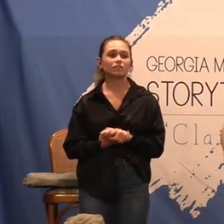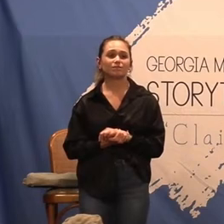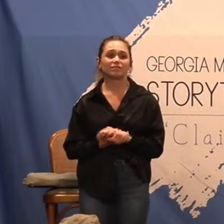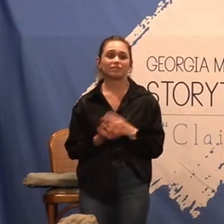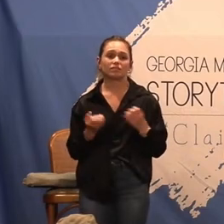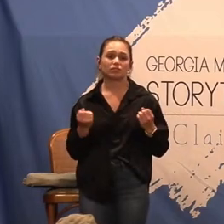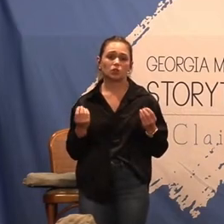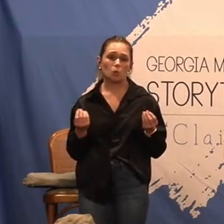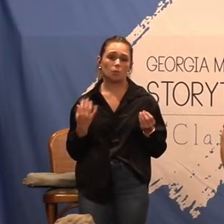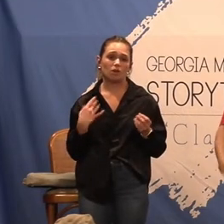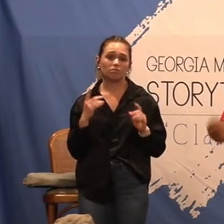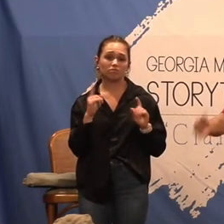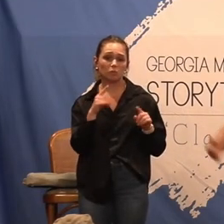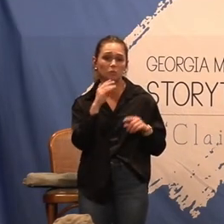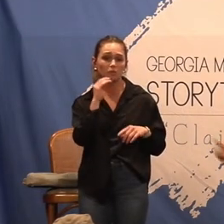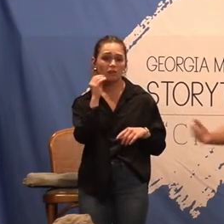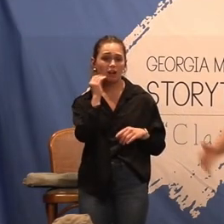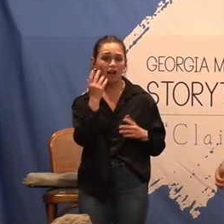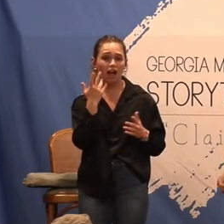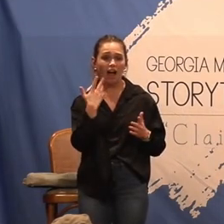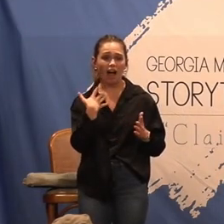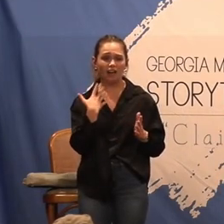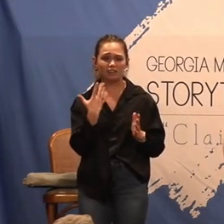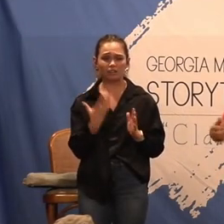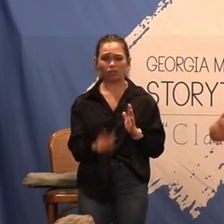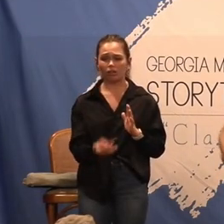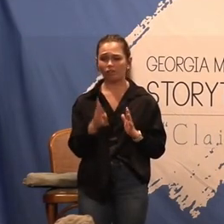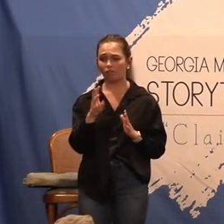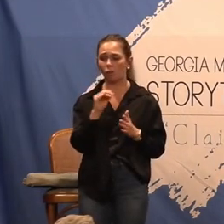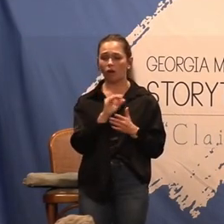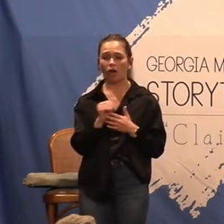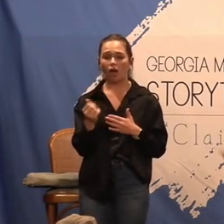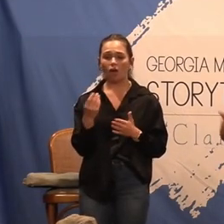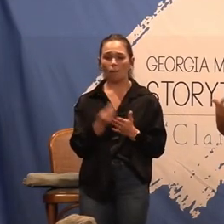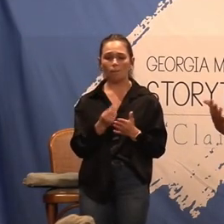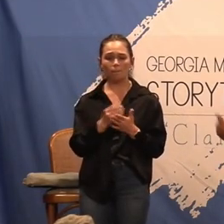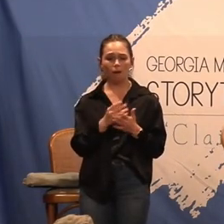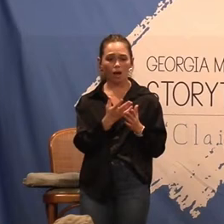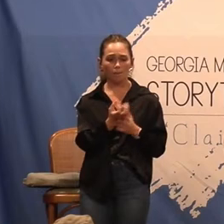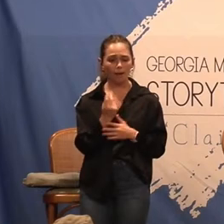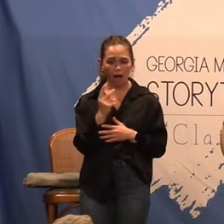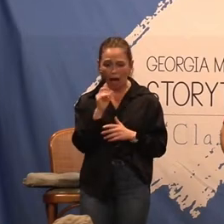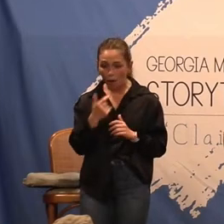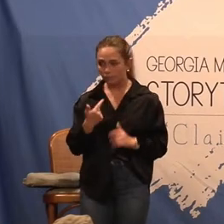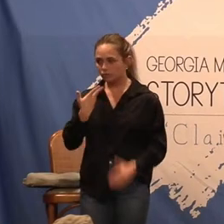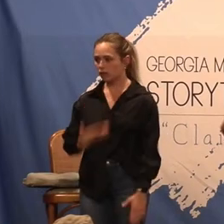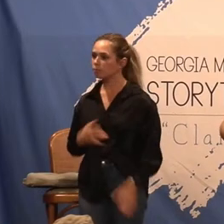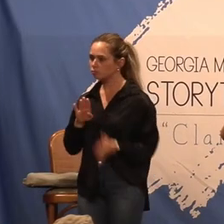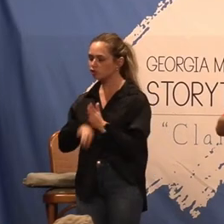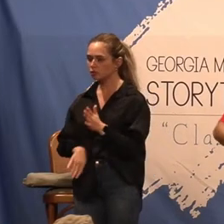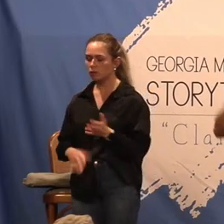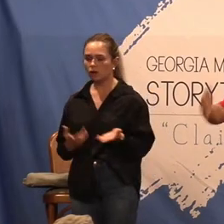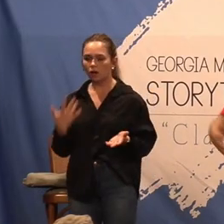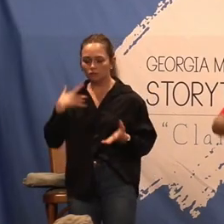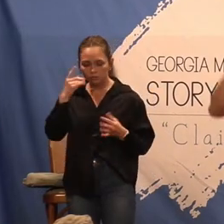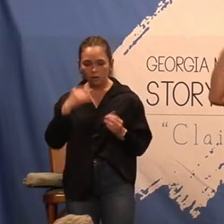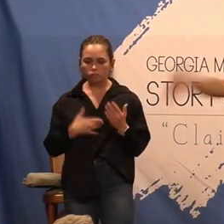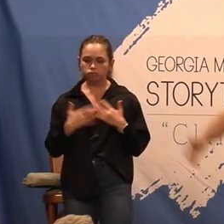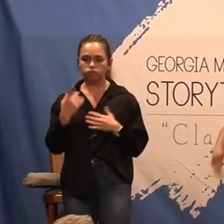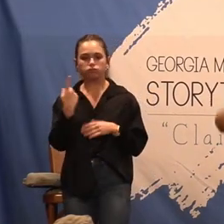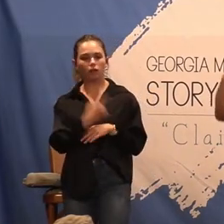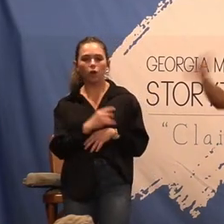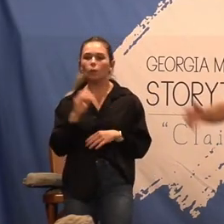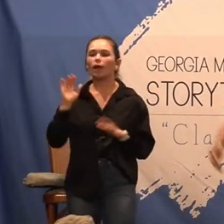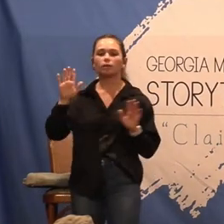So I went back home, and I'm like, I already lost $40. I had to make my money back, because I'm cheap. So I decided the next day I'm going to go